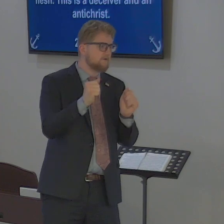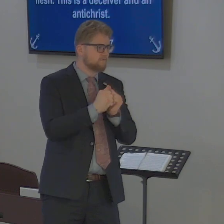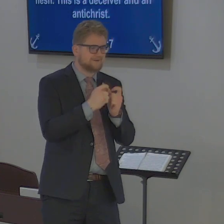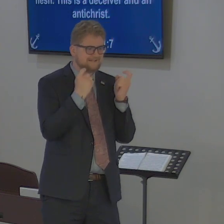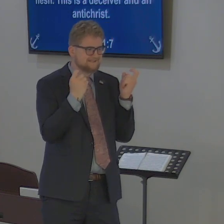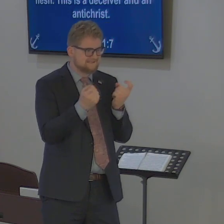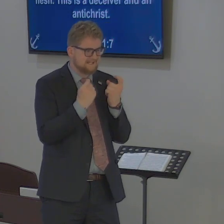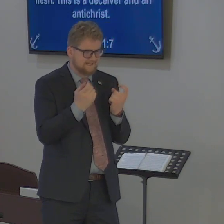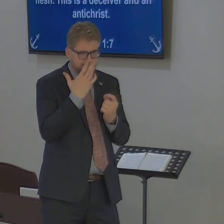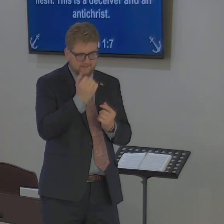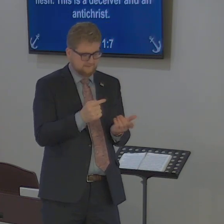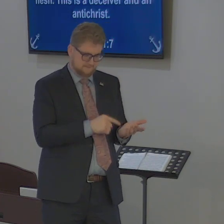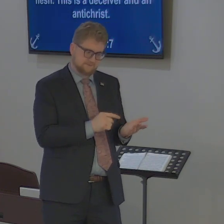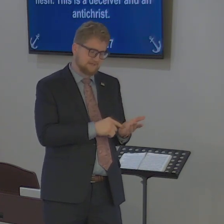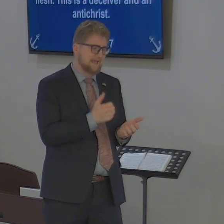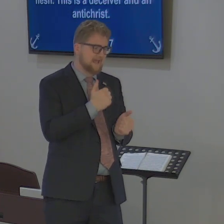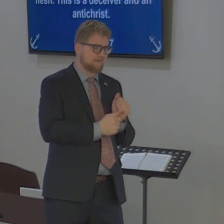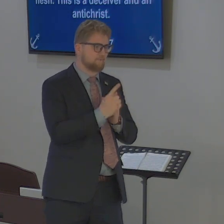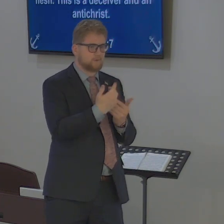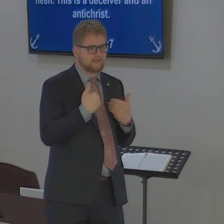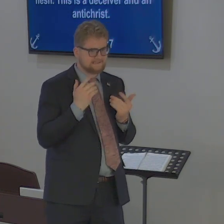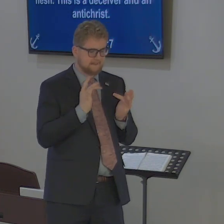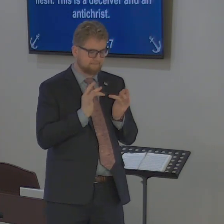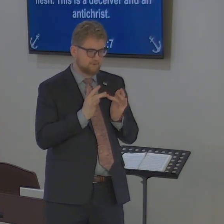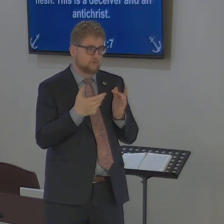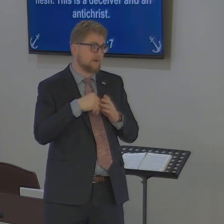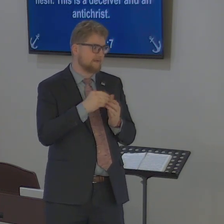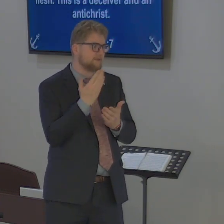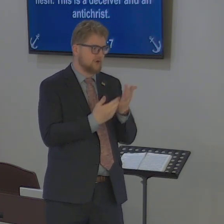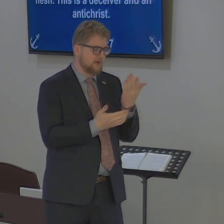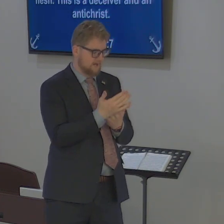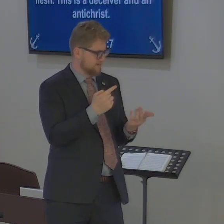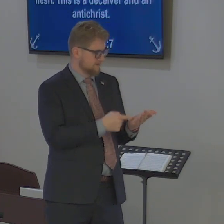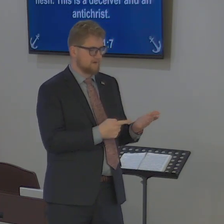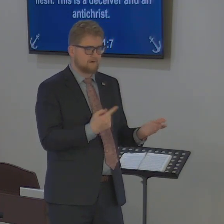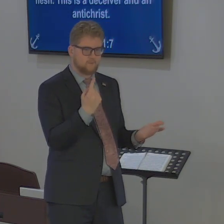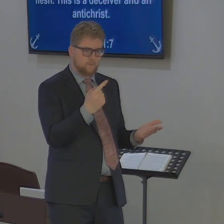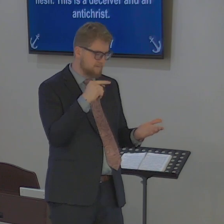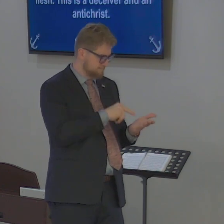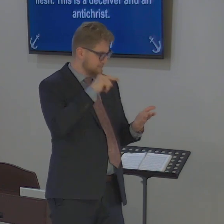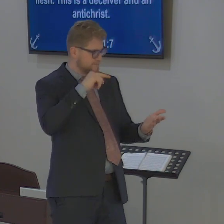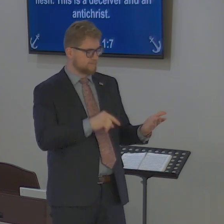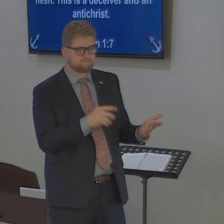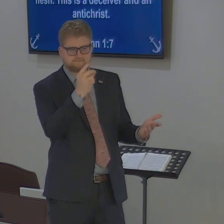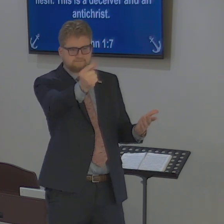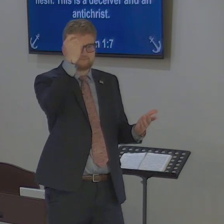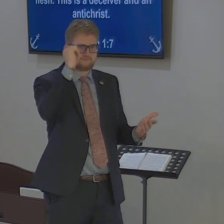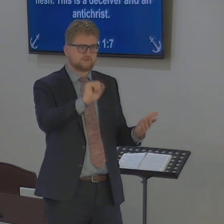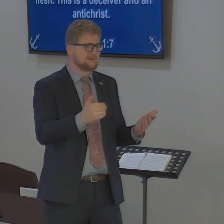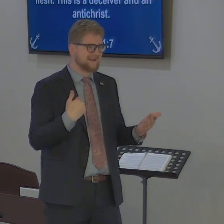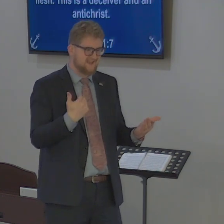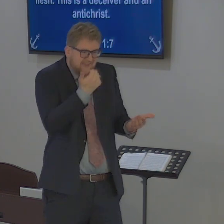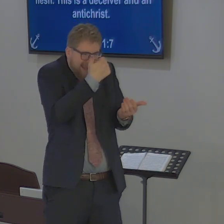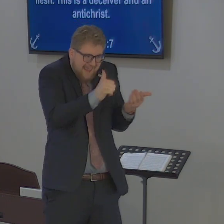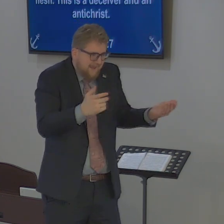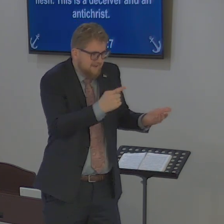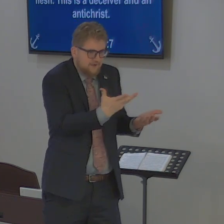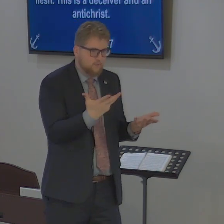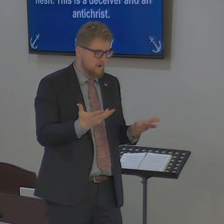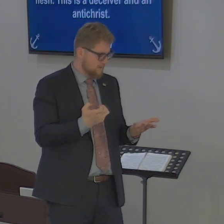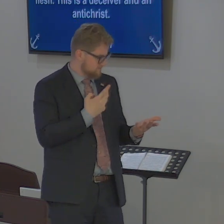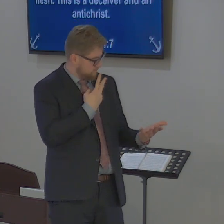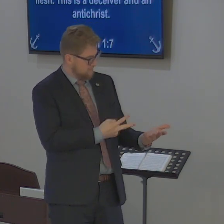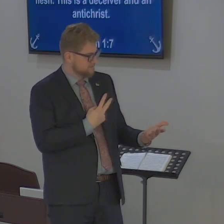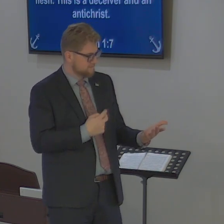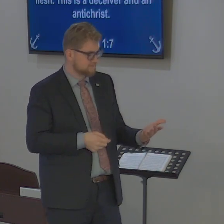Everybody carries around that computer that they have in their hand, right? And in a blink of a button, or a click of a button, and a blink of an eye, you can have anything you want under the sun,